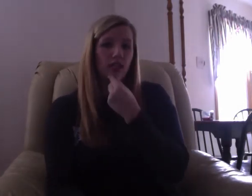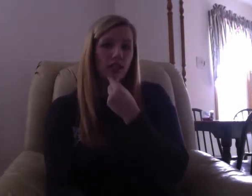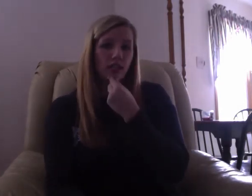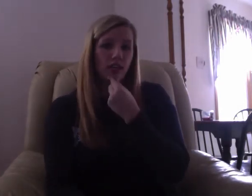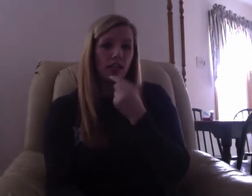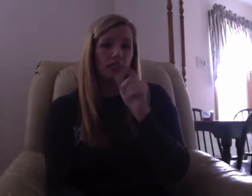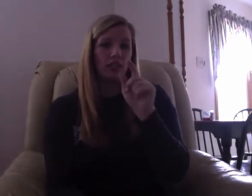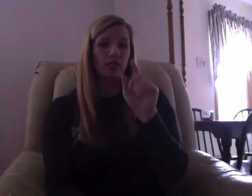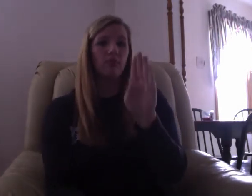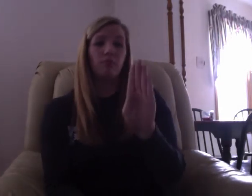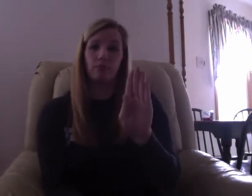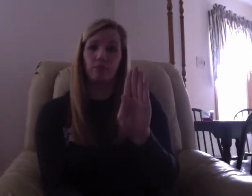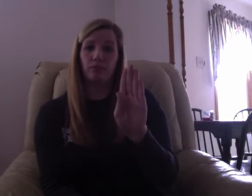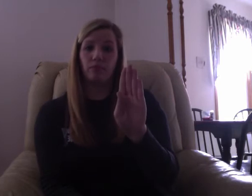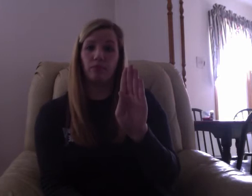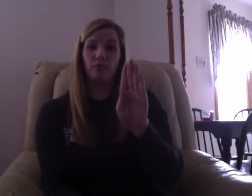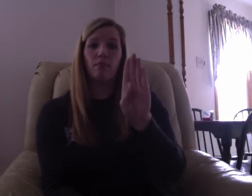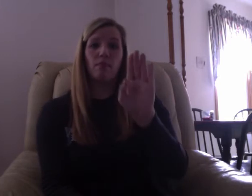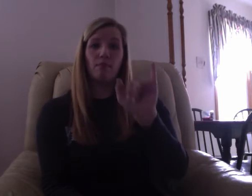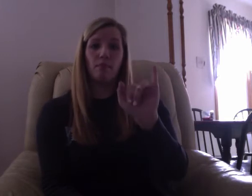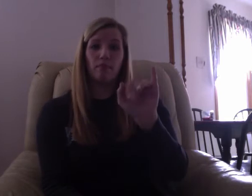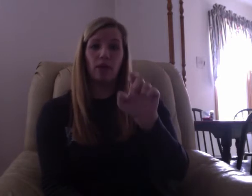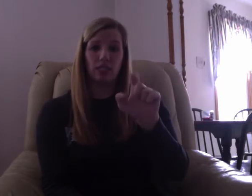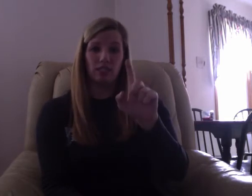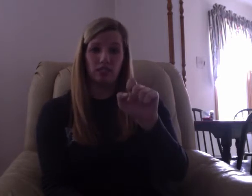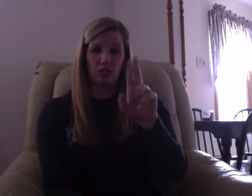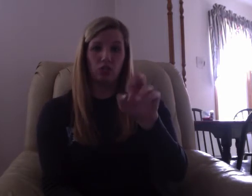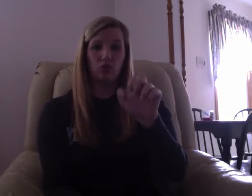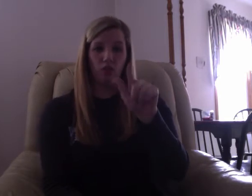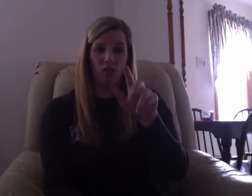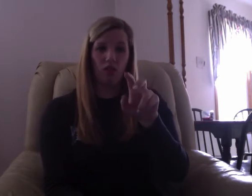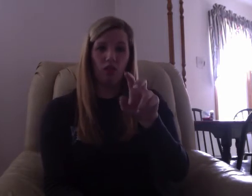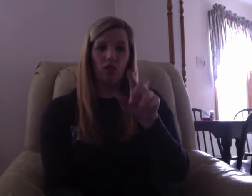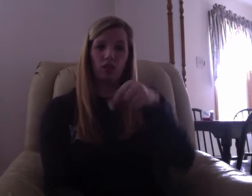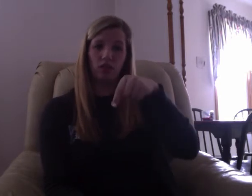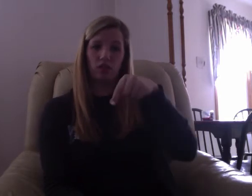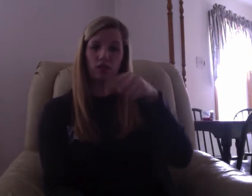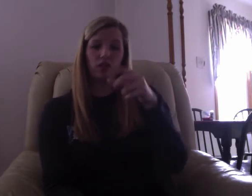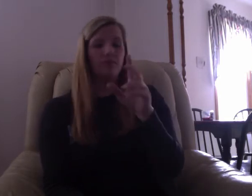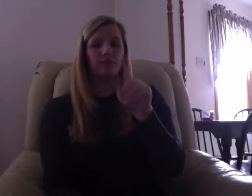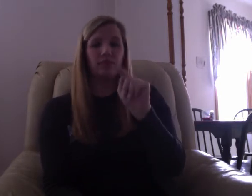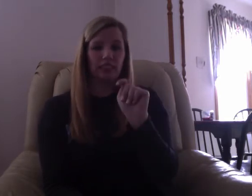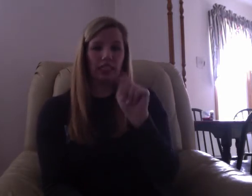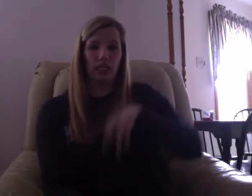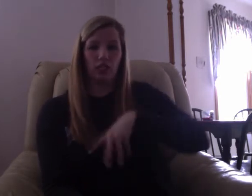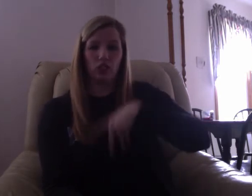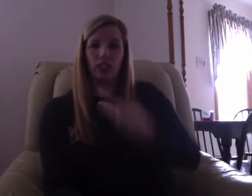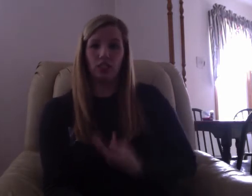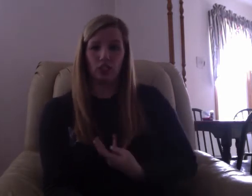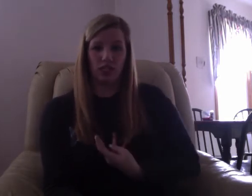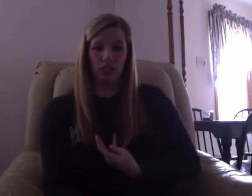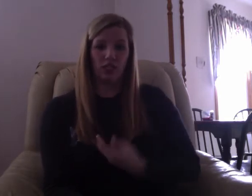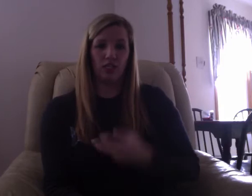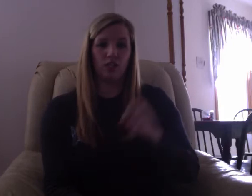bisexual, B is for bisexual, T is for transgender, and Q can be interchanged with either queer or